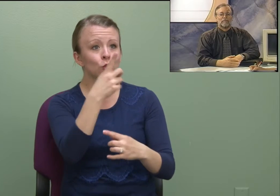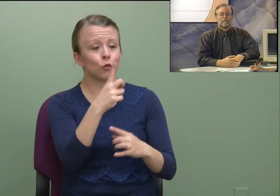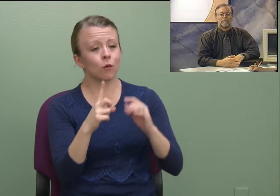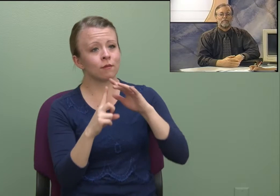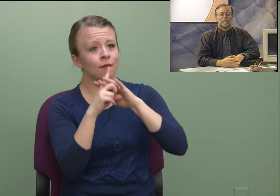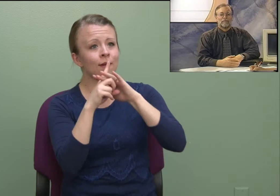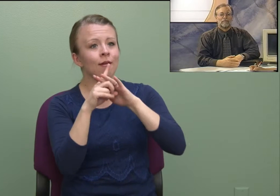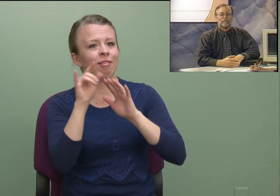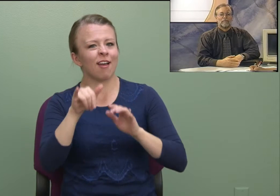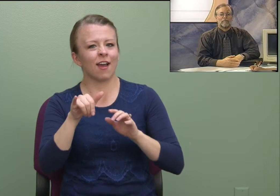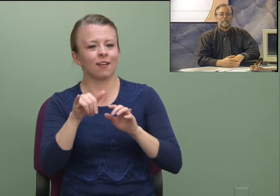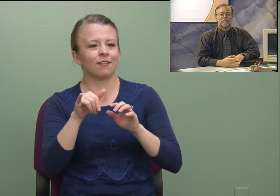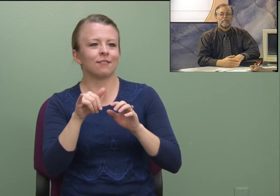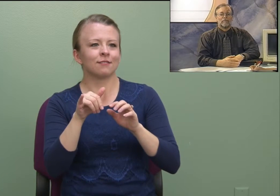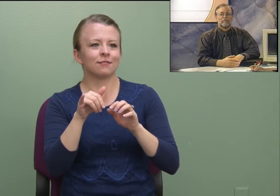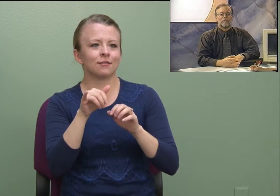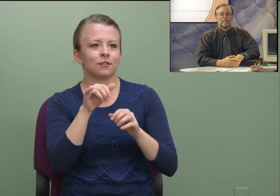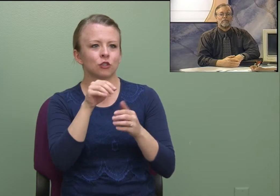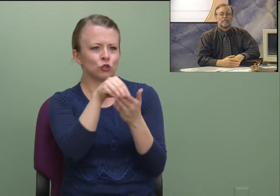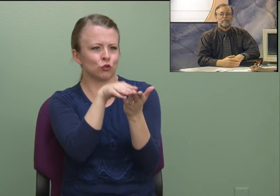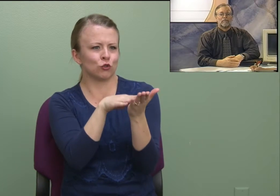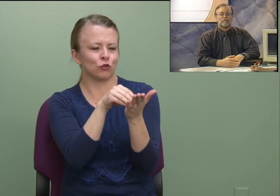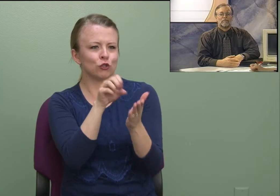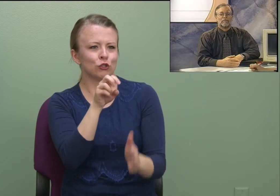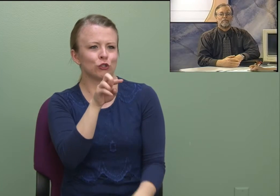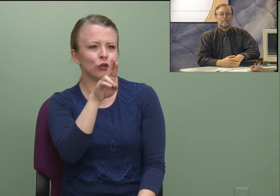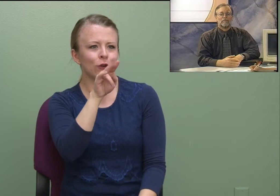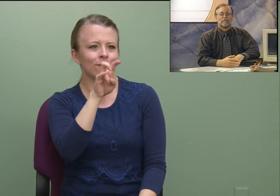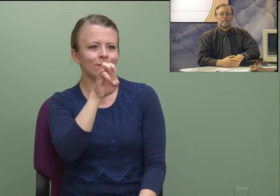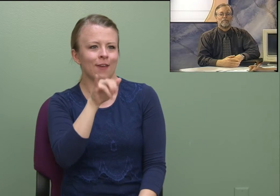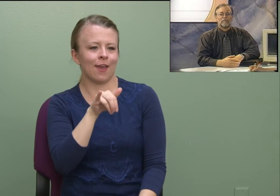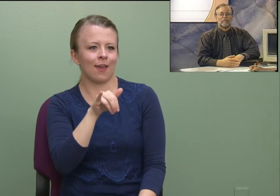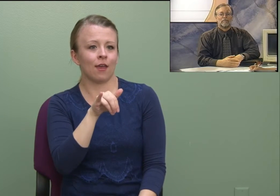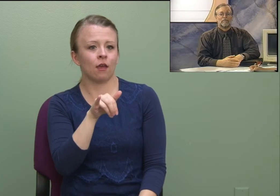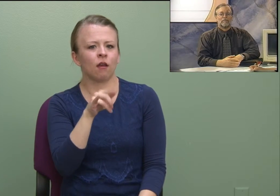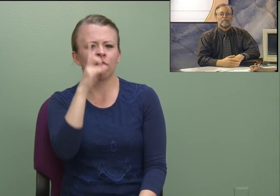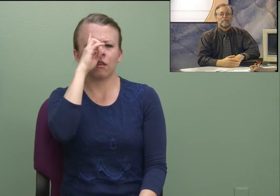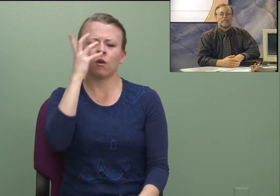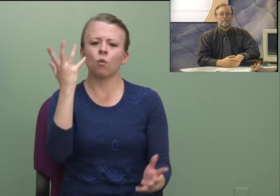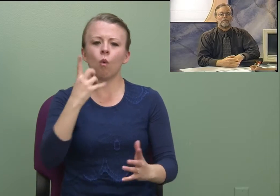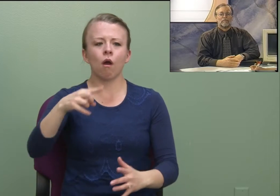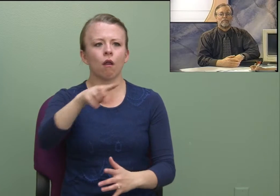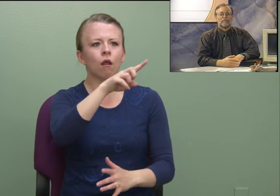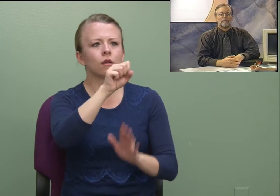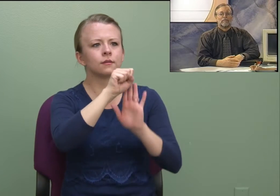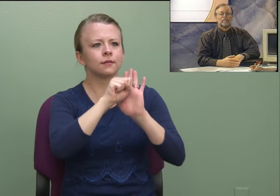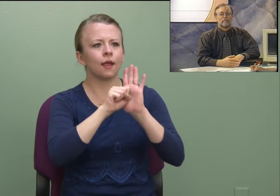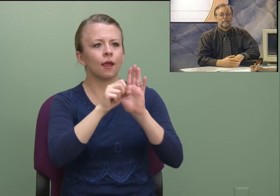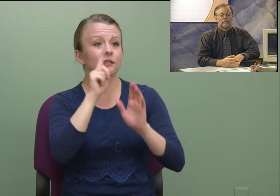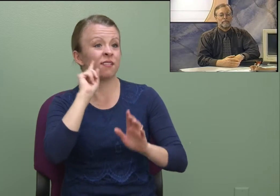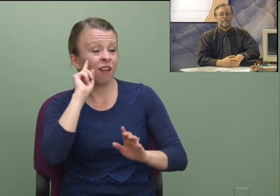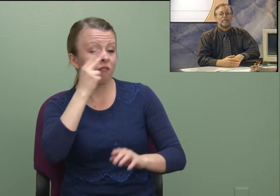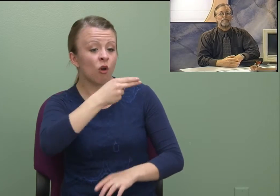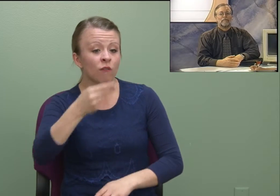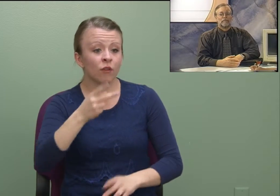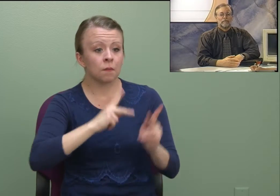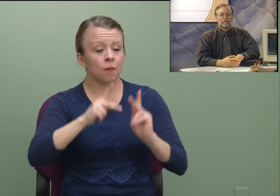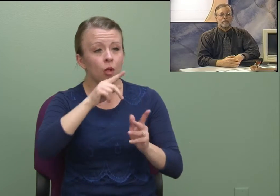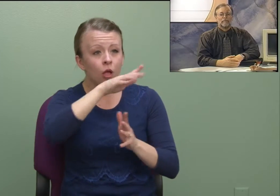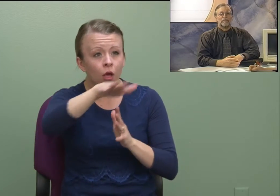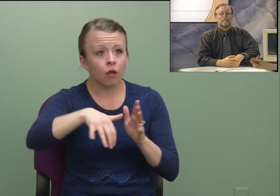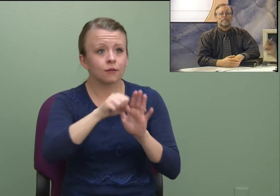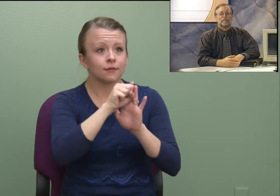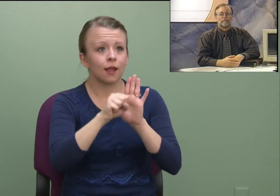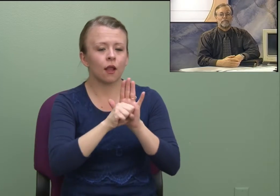up with that survey to try and find out what deaf and hard of hearing people throughout the state, what kind of classes that